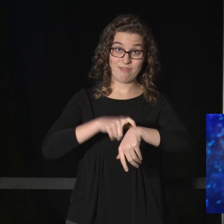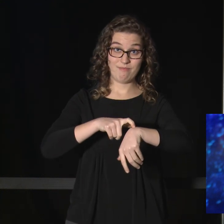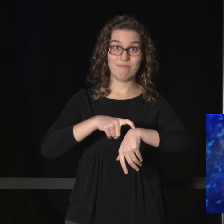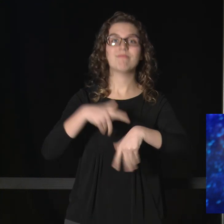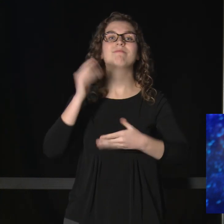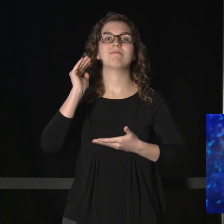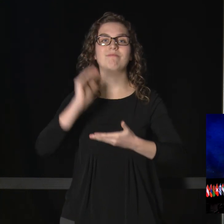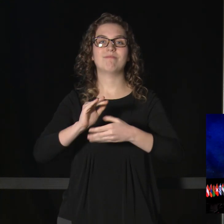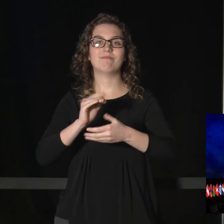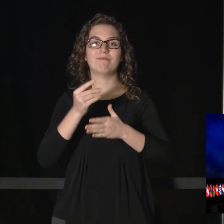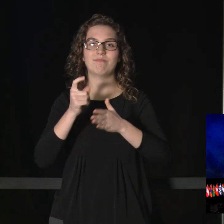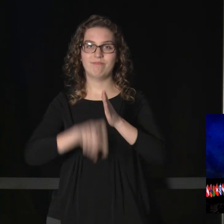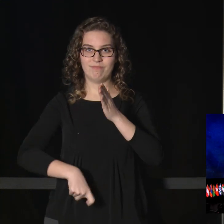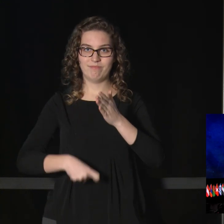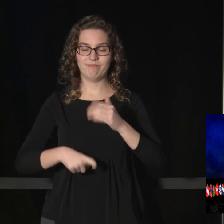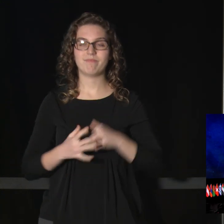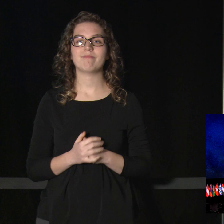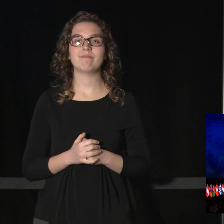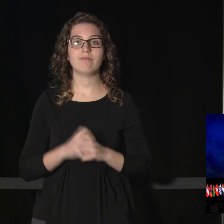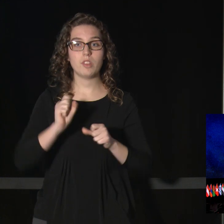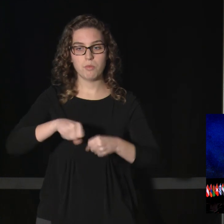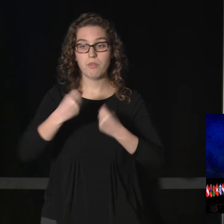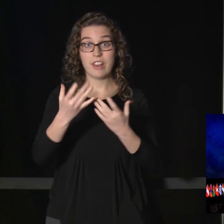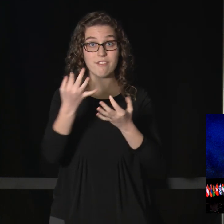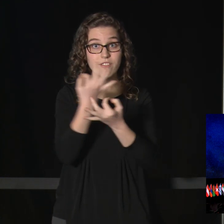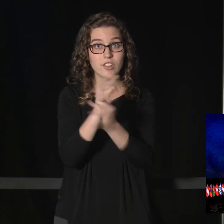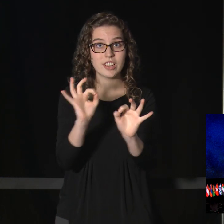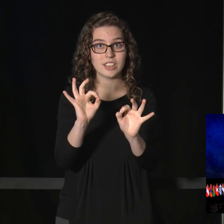providing Ellen White's writings for free digitally.